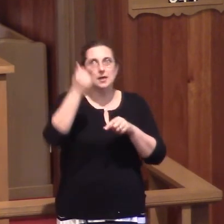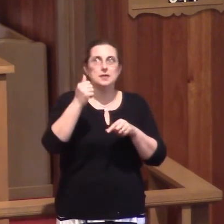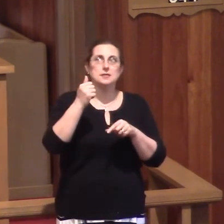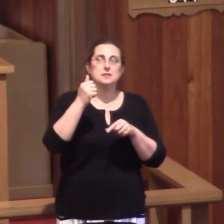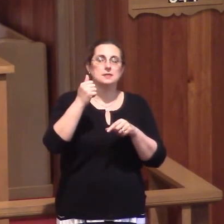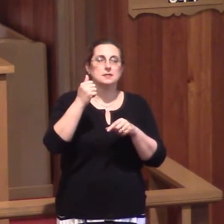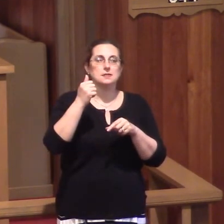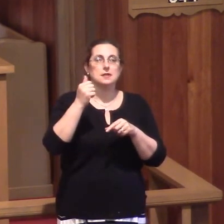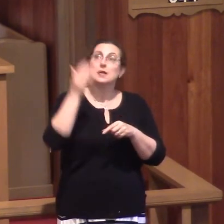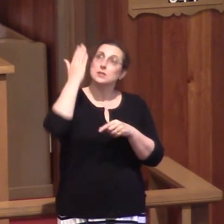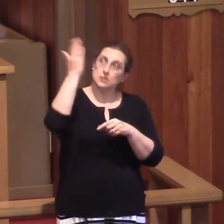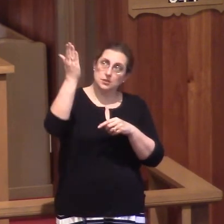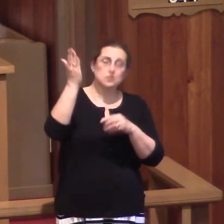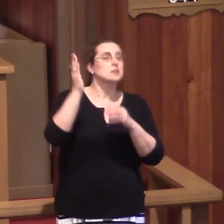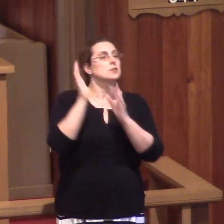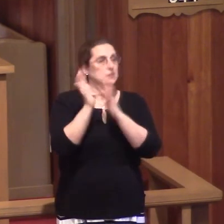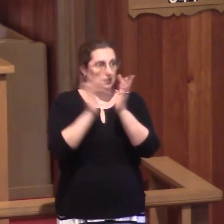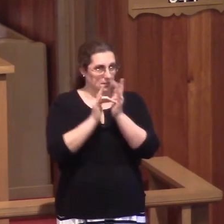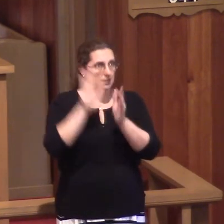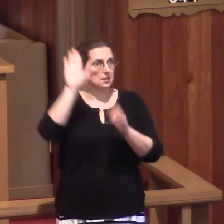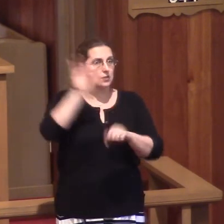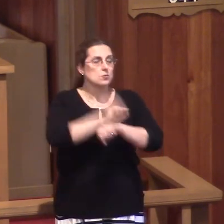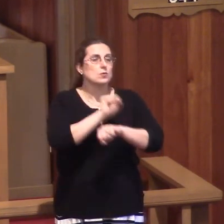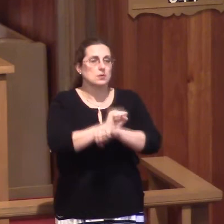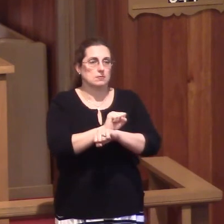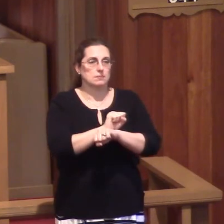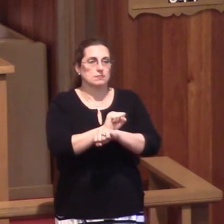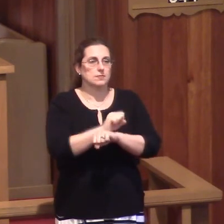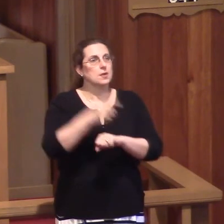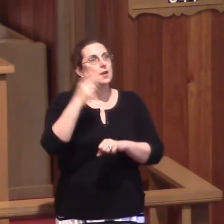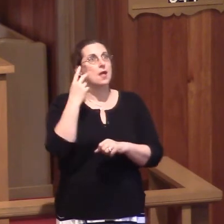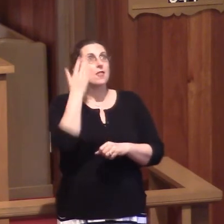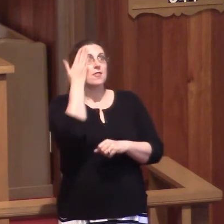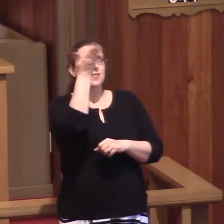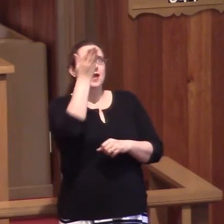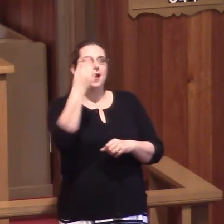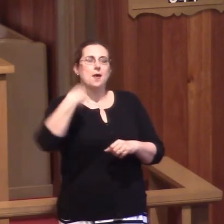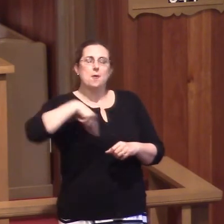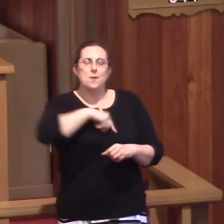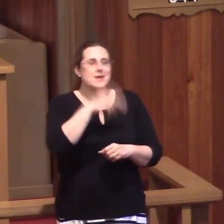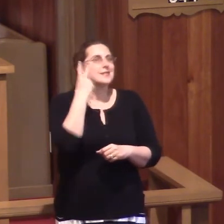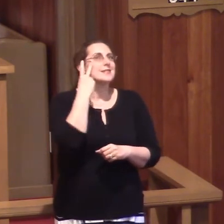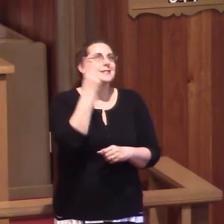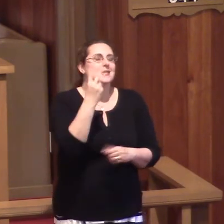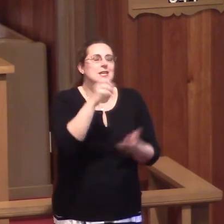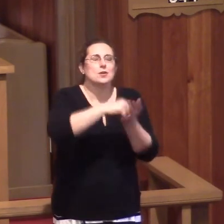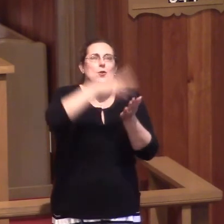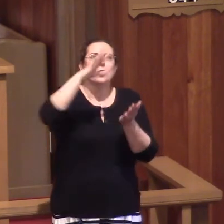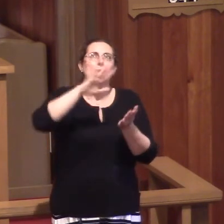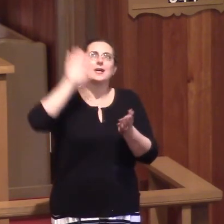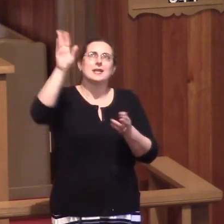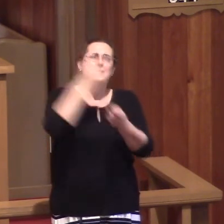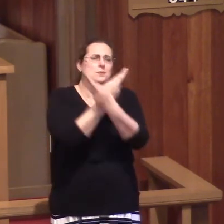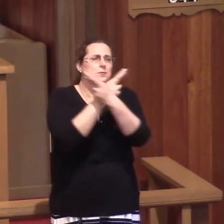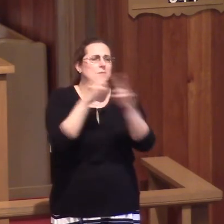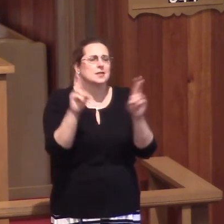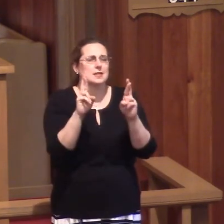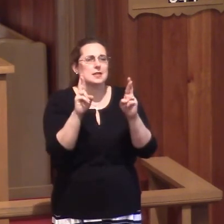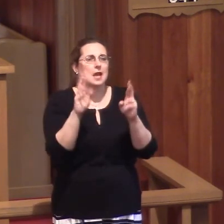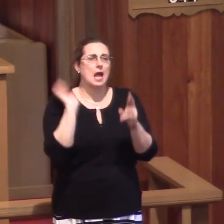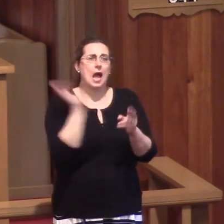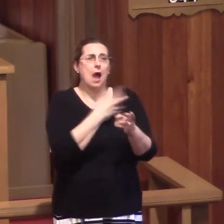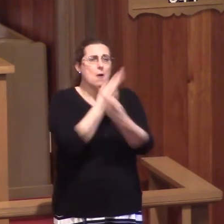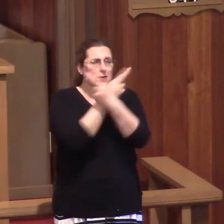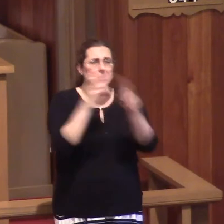Of Christ. There we shall see The glory In our Redeemer's face. The Lord